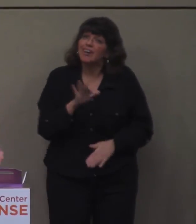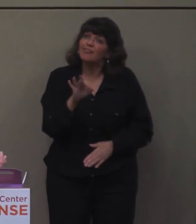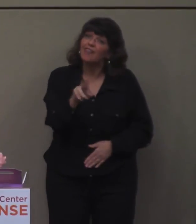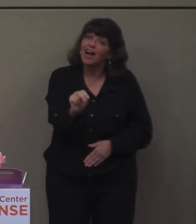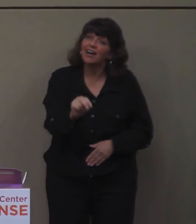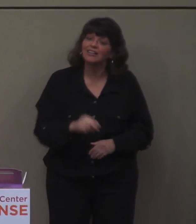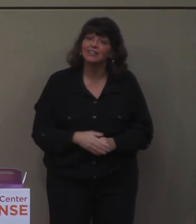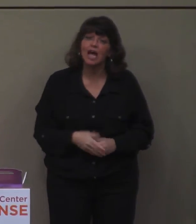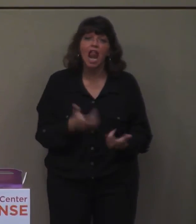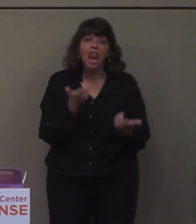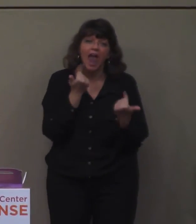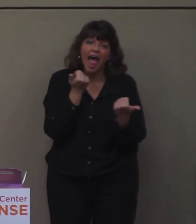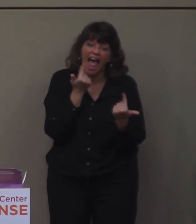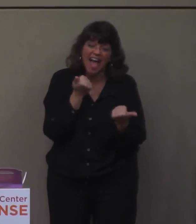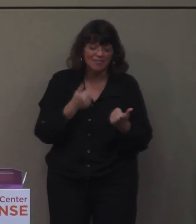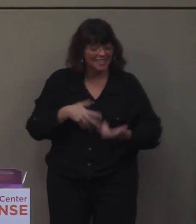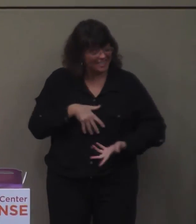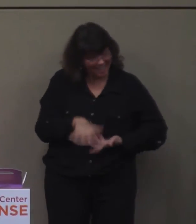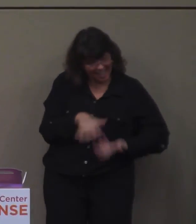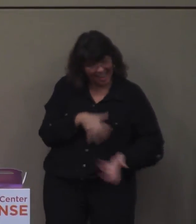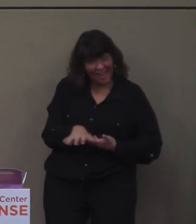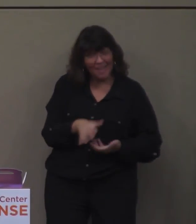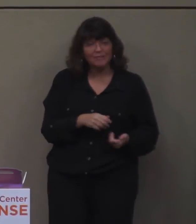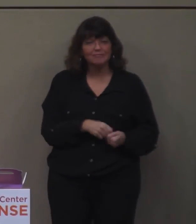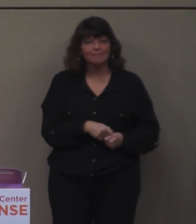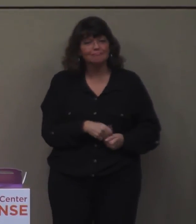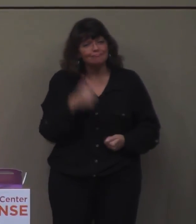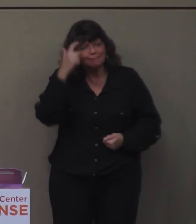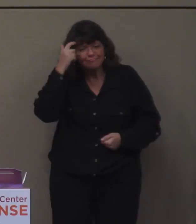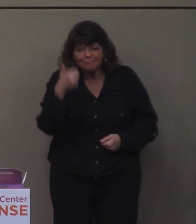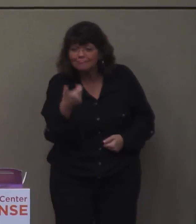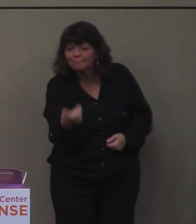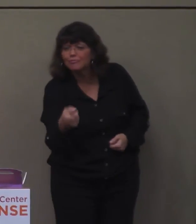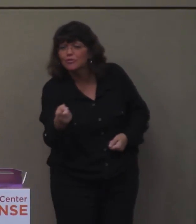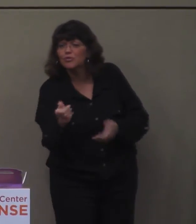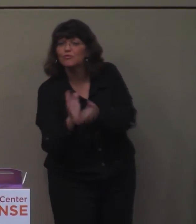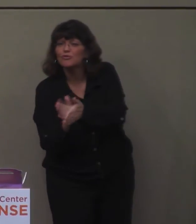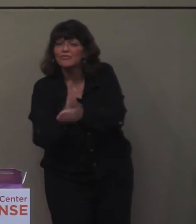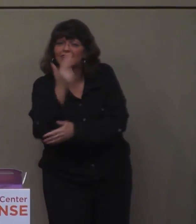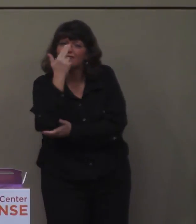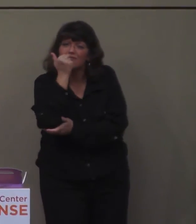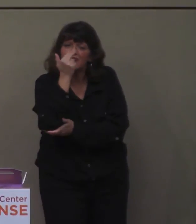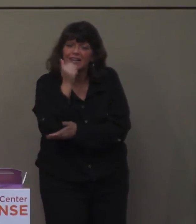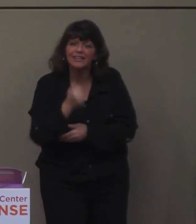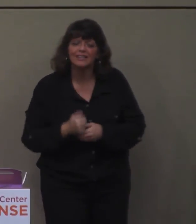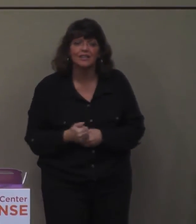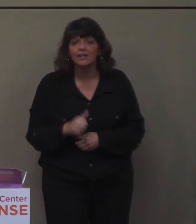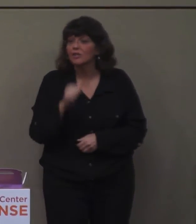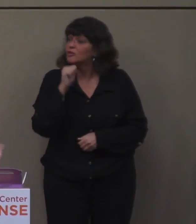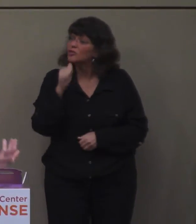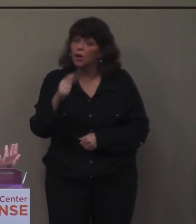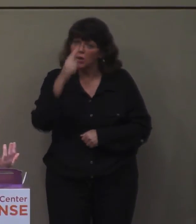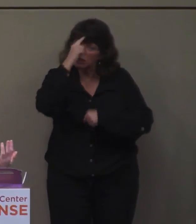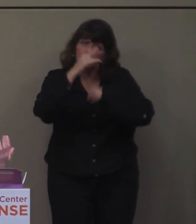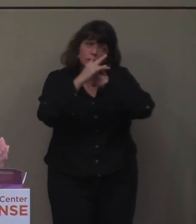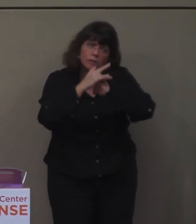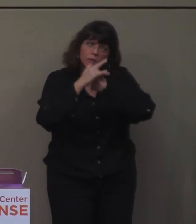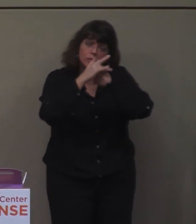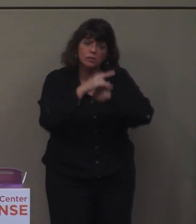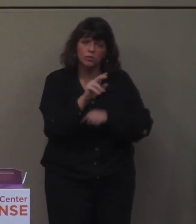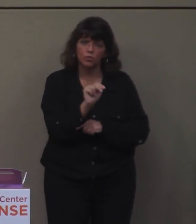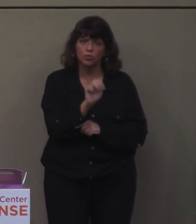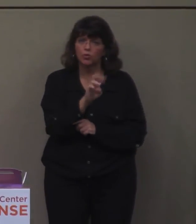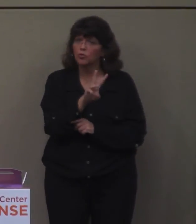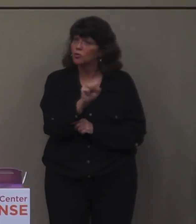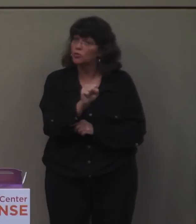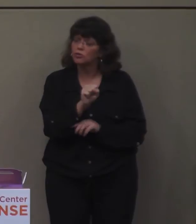let's play some games, let's be mindful to have fun, to not just be so caught up in the news and what's going on. Let's limit that. Let's just